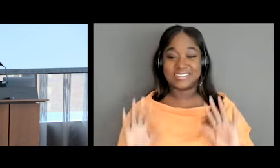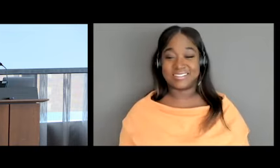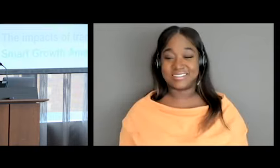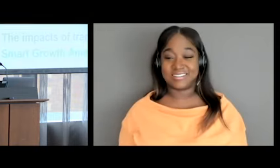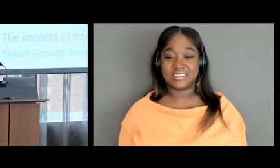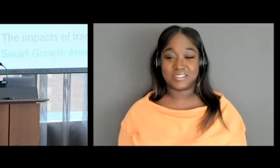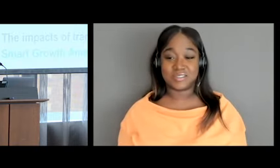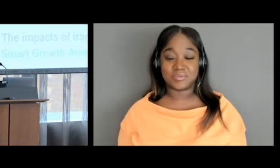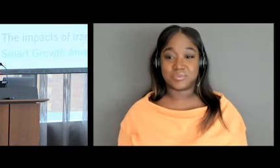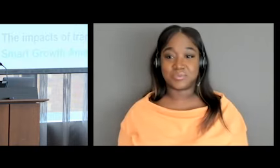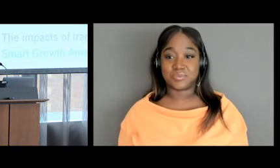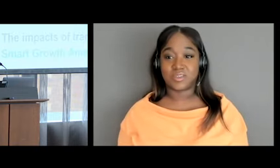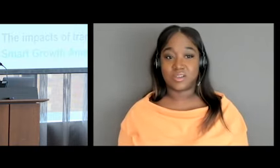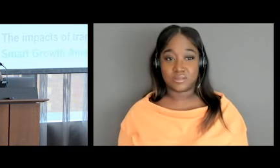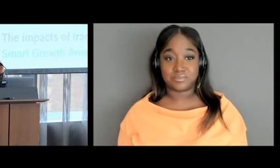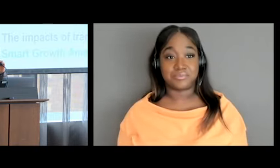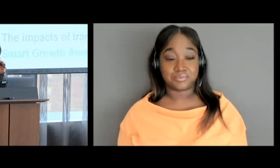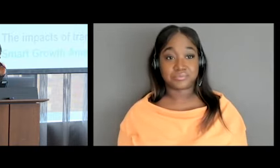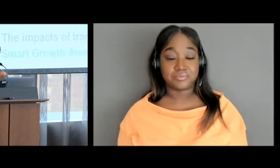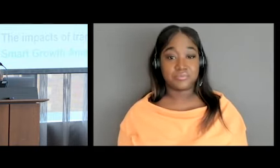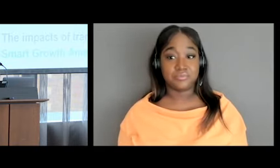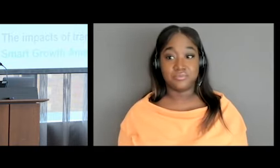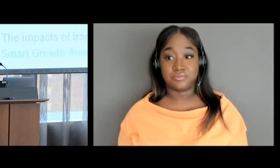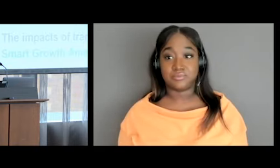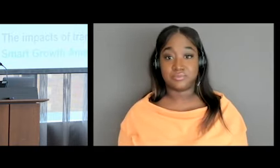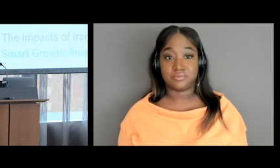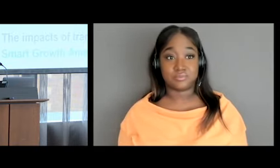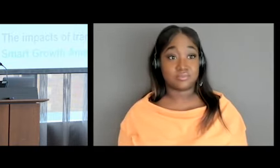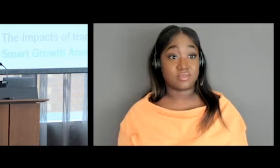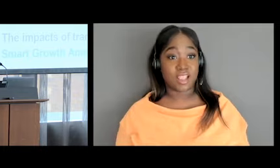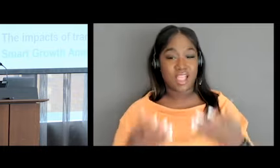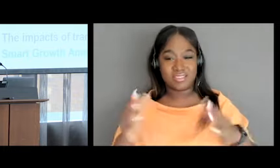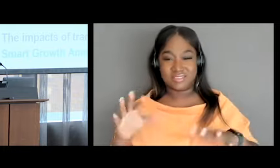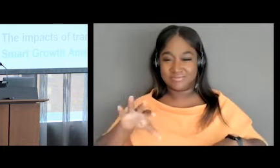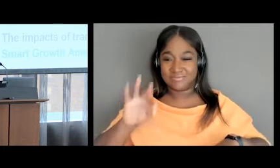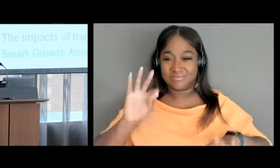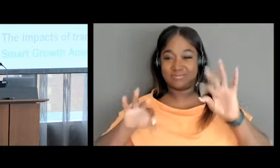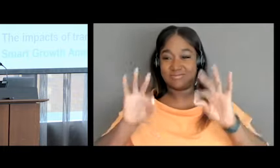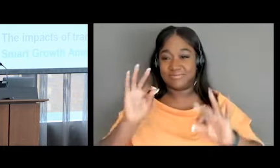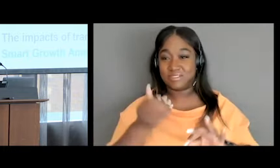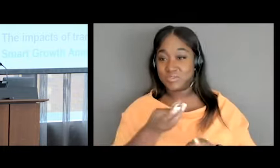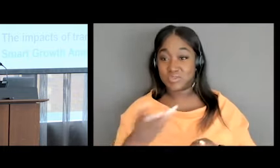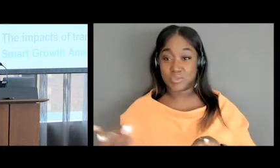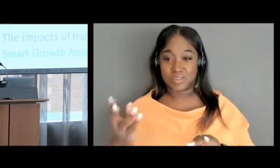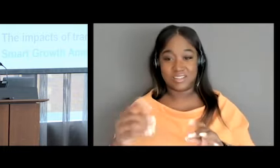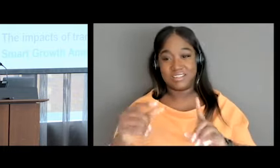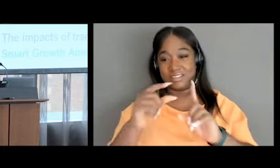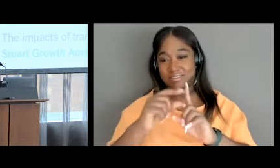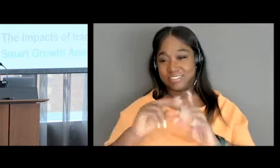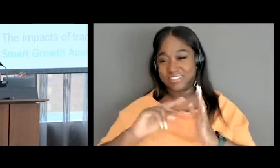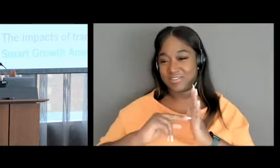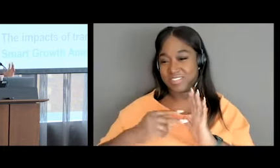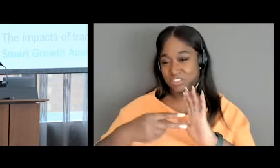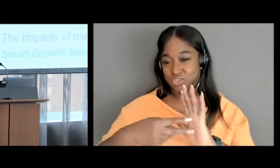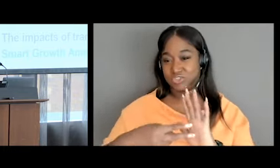So I pulled some definitions, but before we go there, I think we all agree, but